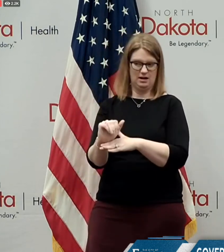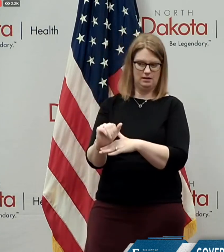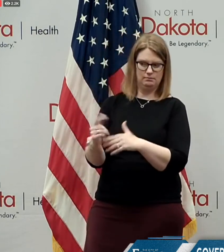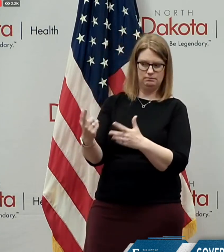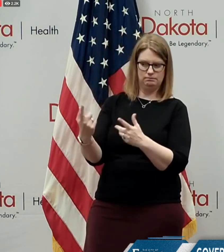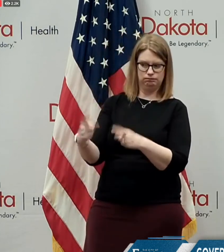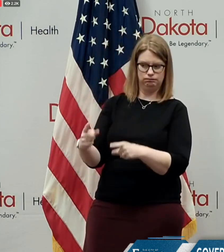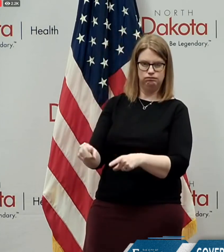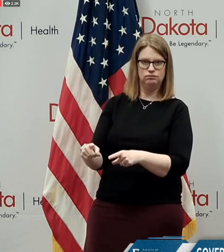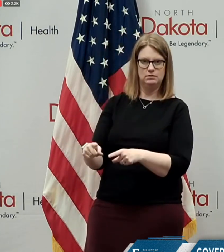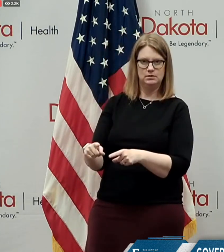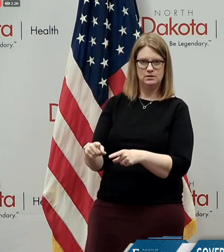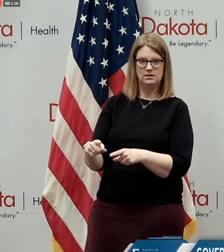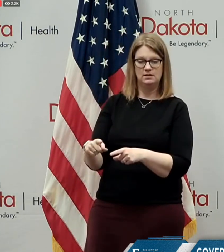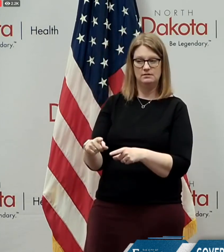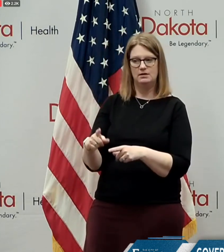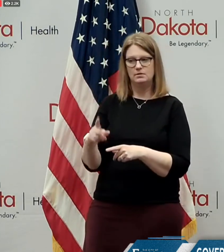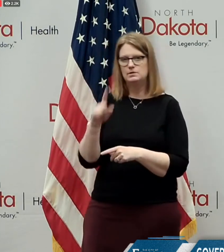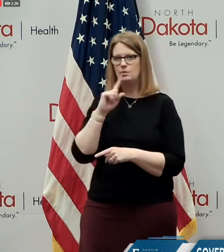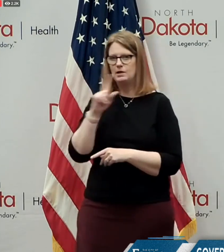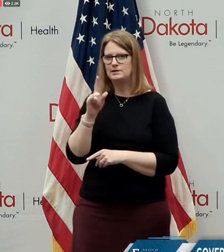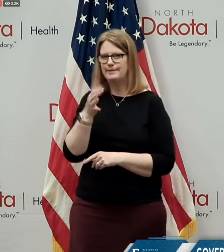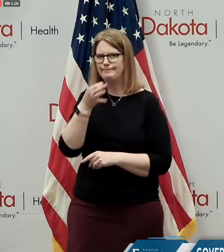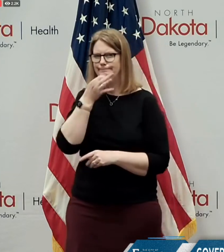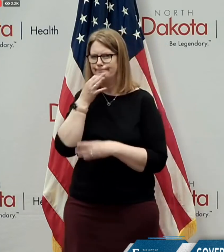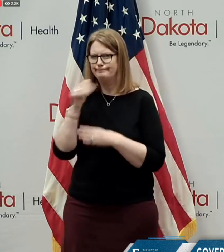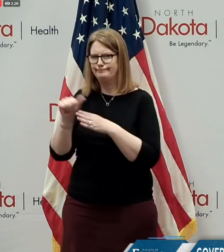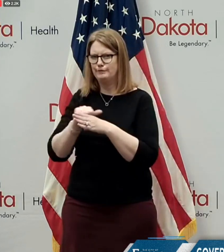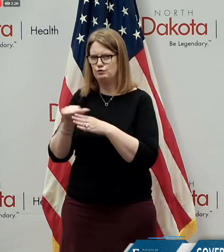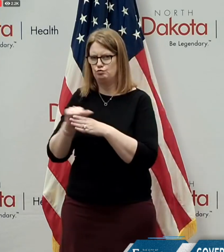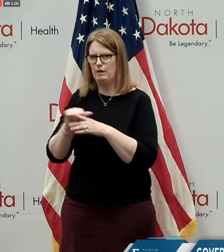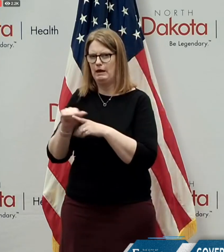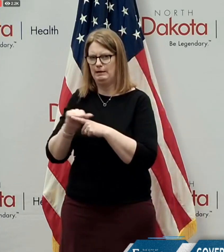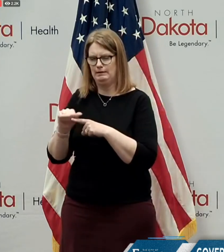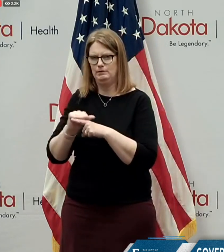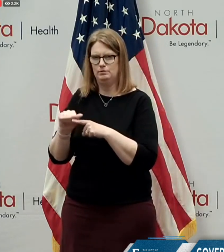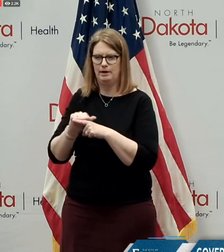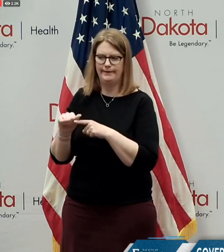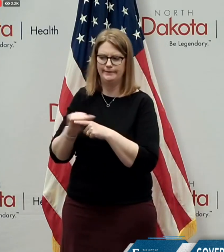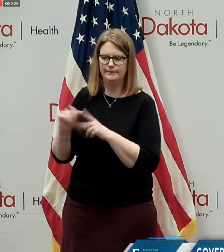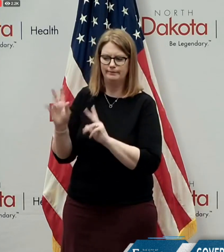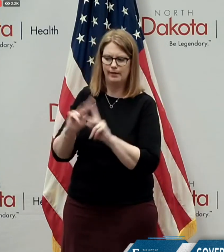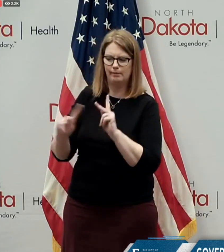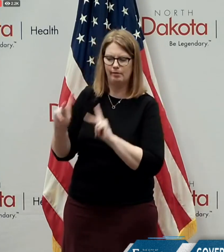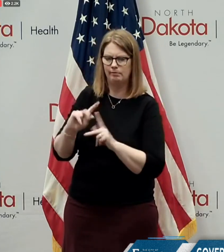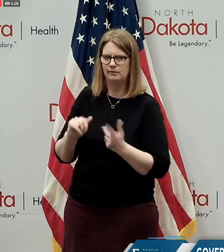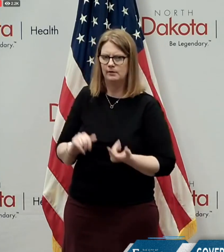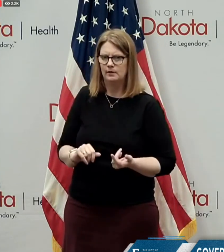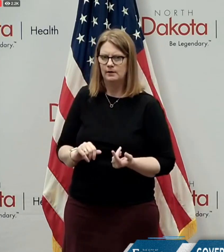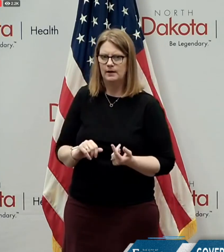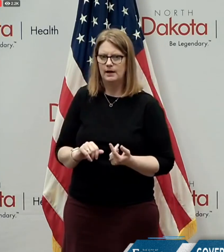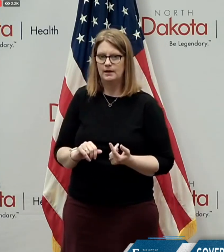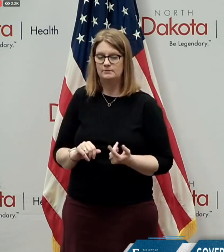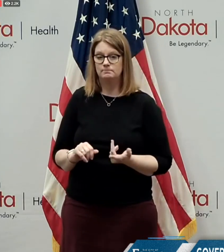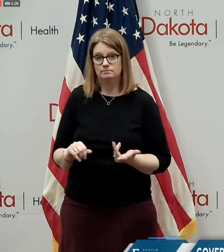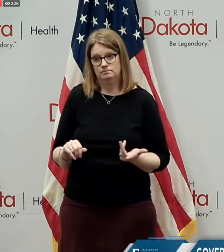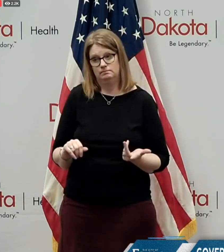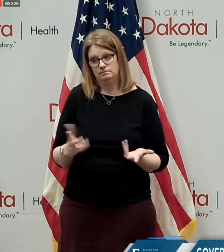against some trained professionals, and that was again, in spite of that, came away with